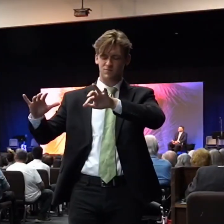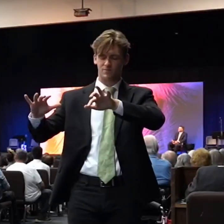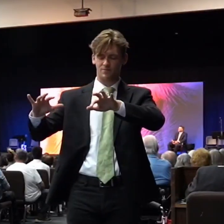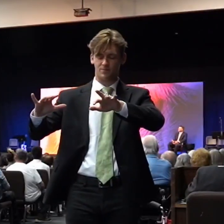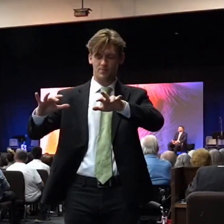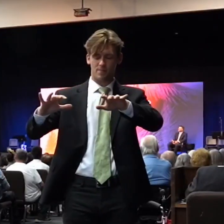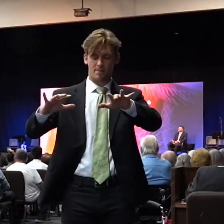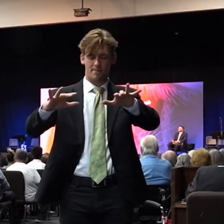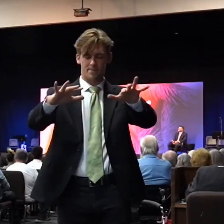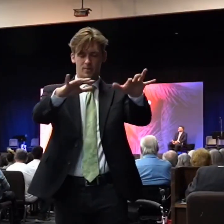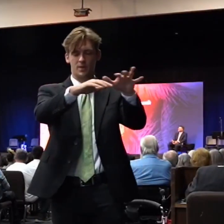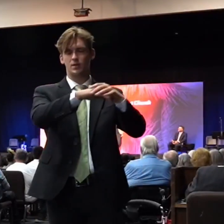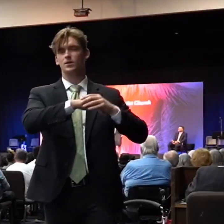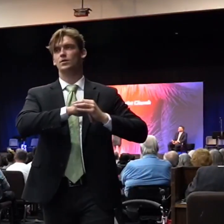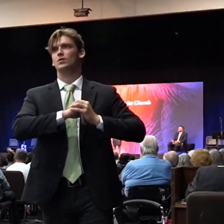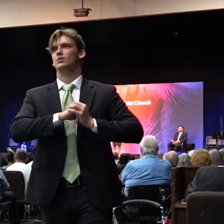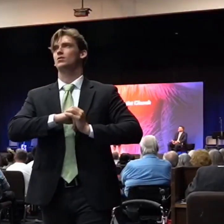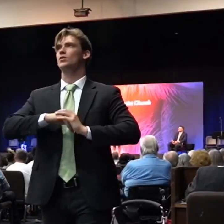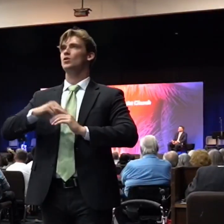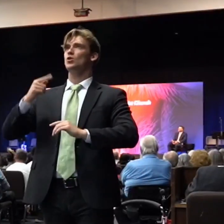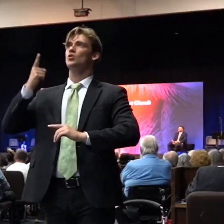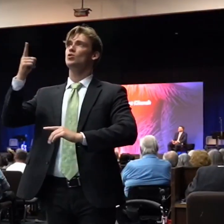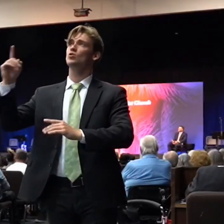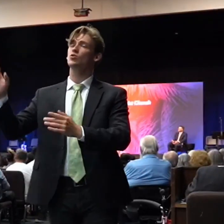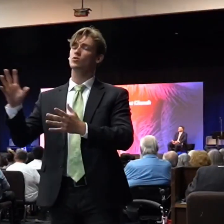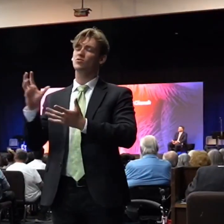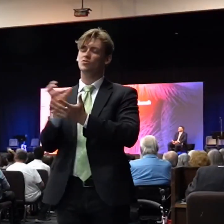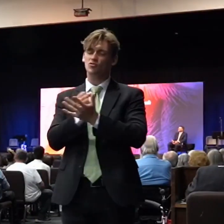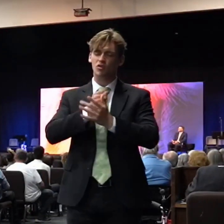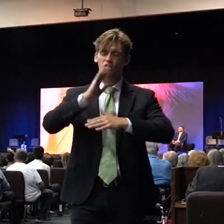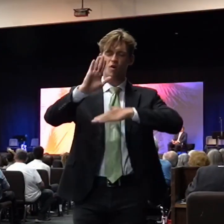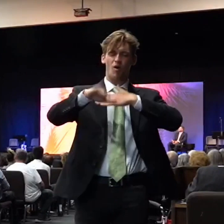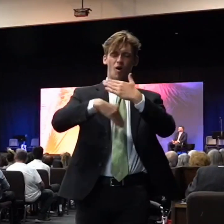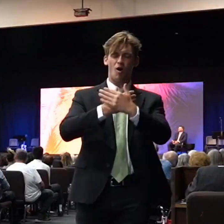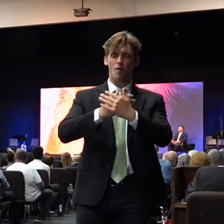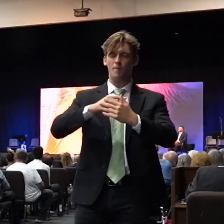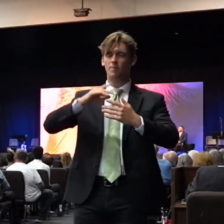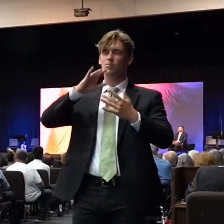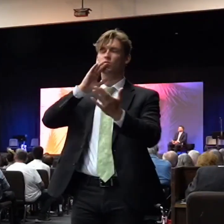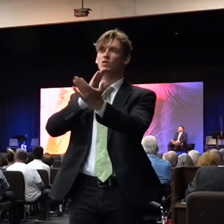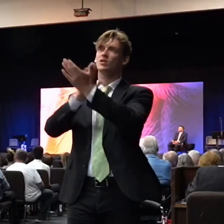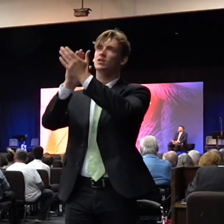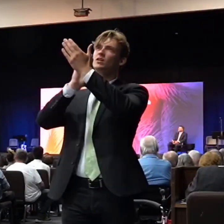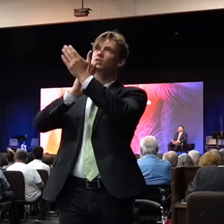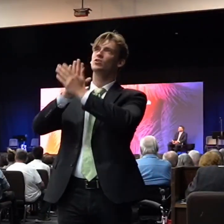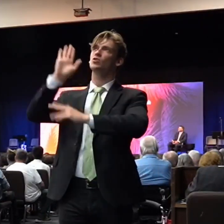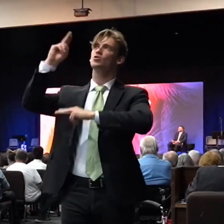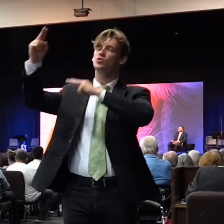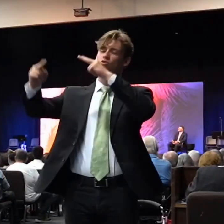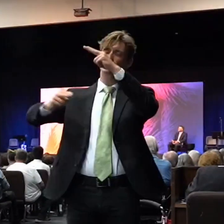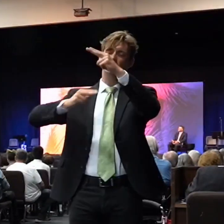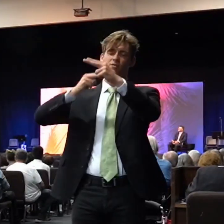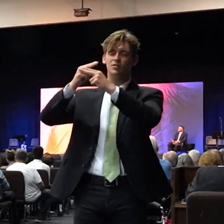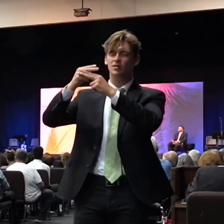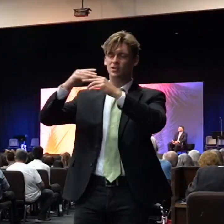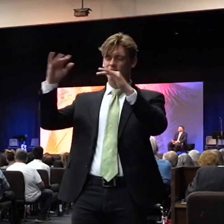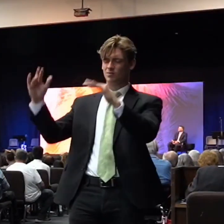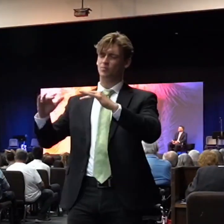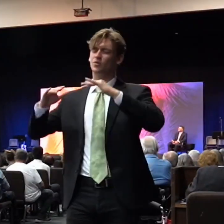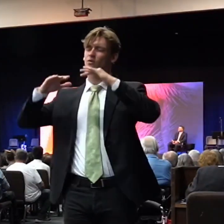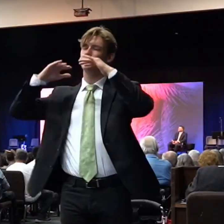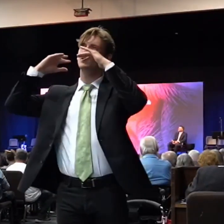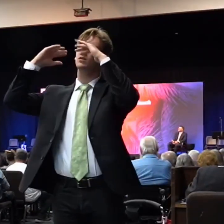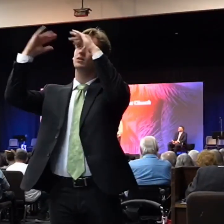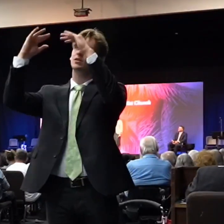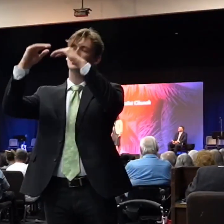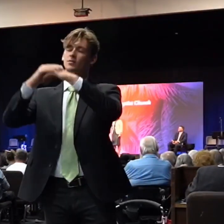alone deserve our praise. You're the name above all names. Be exalted now